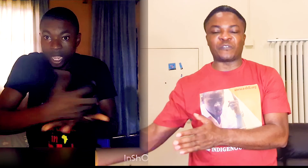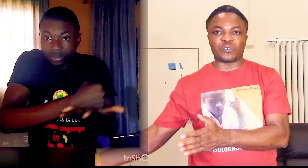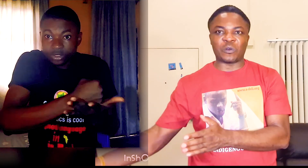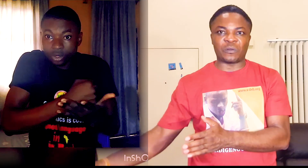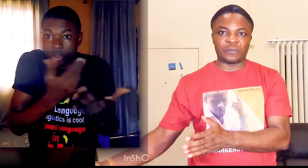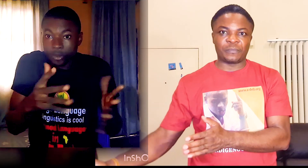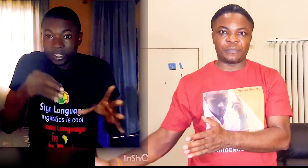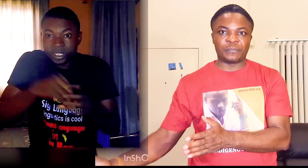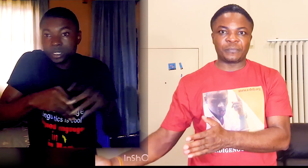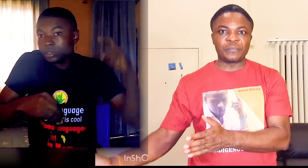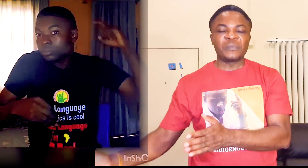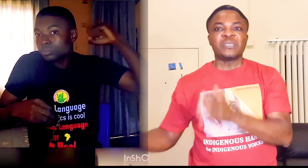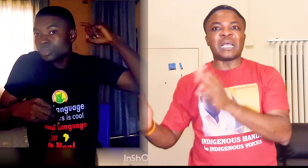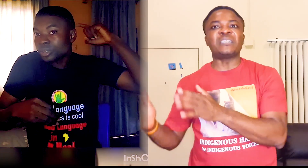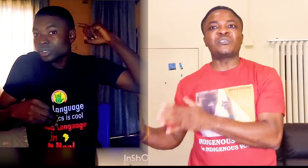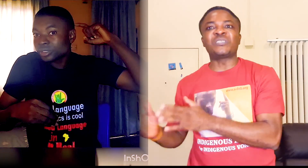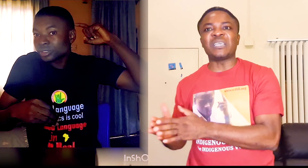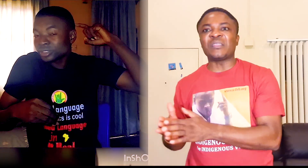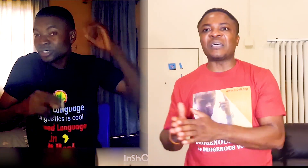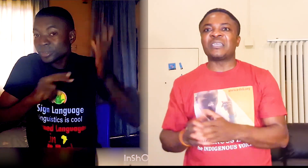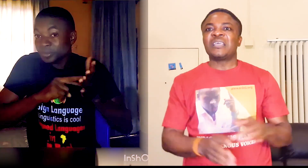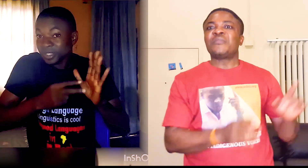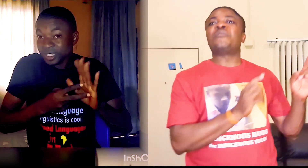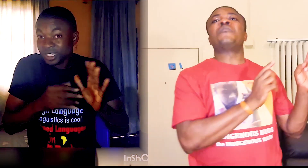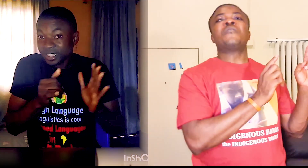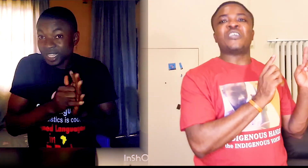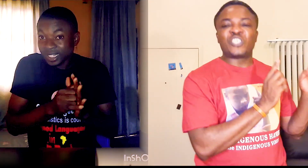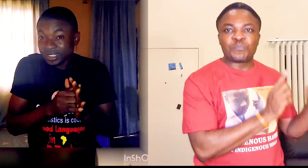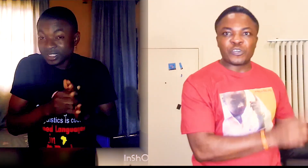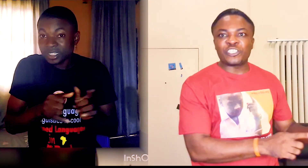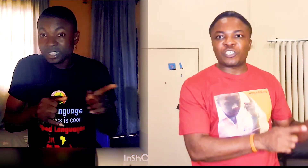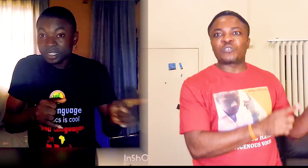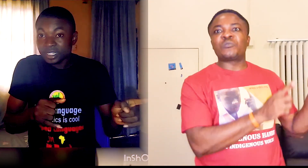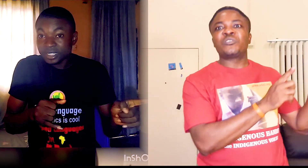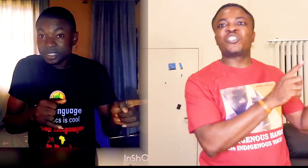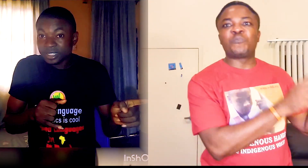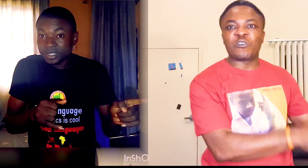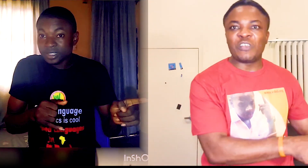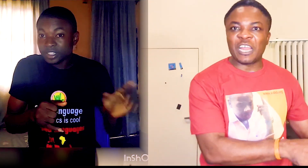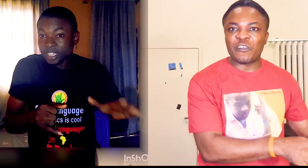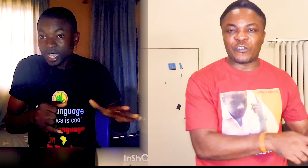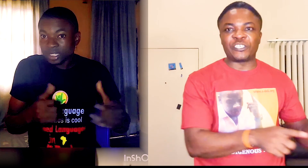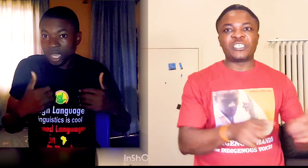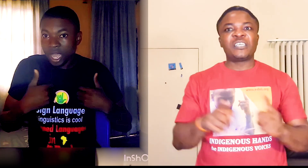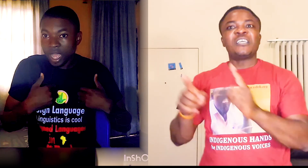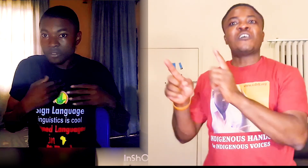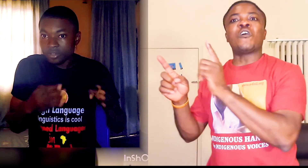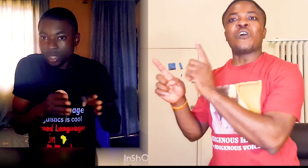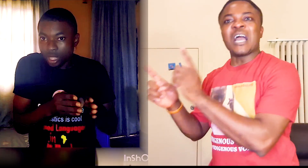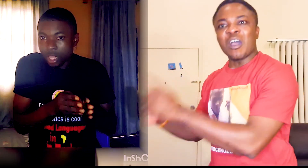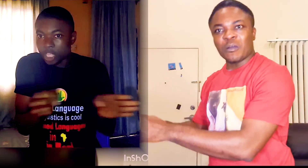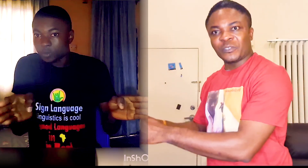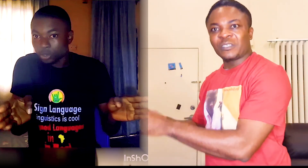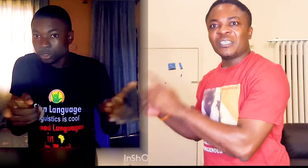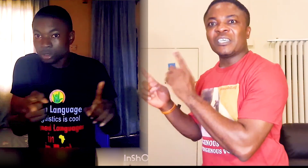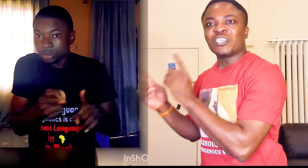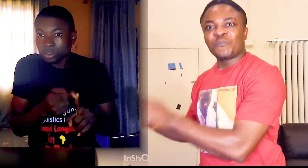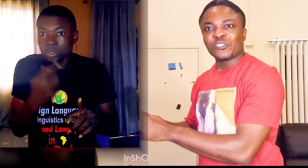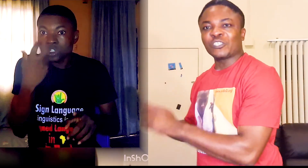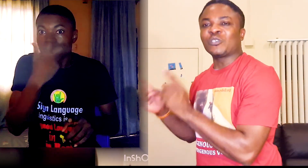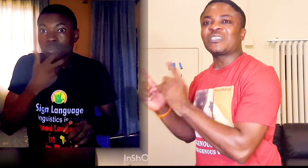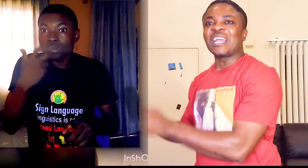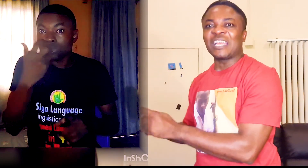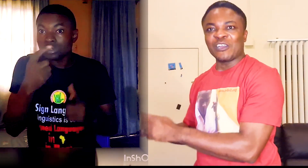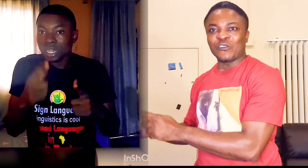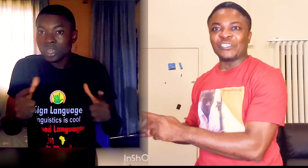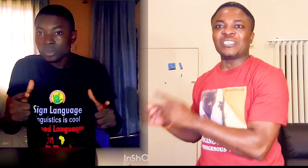deaf after all. That is to say that the exposure to spoken language helps